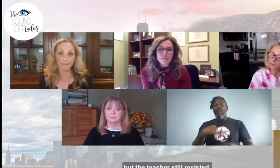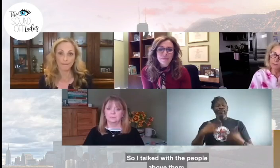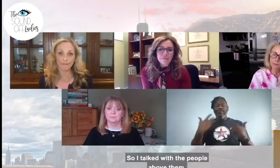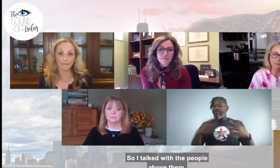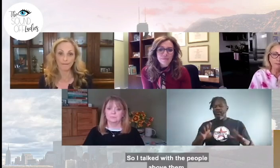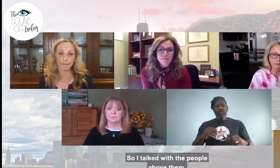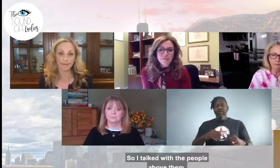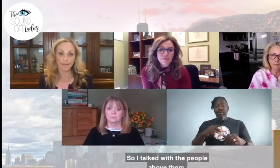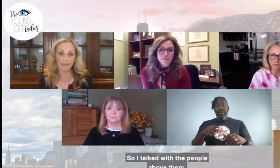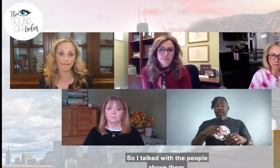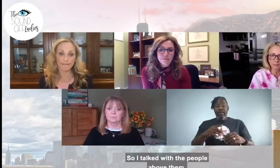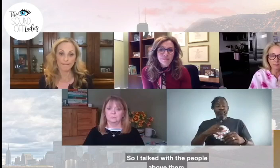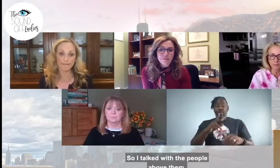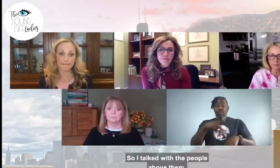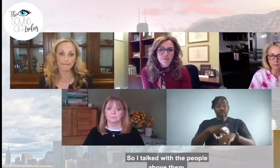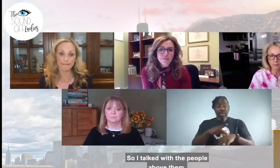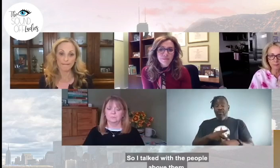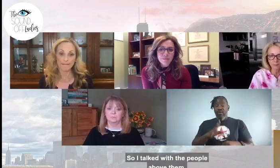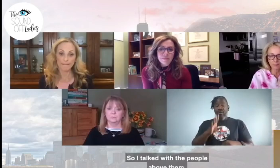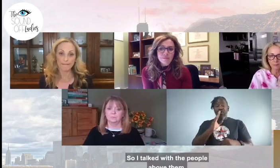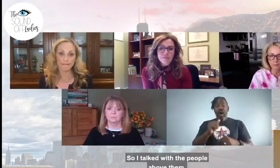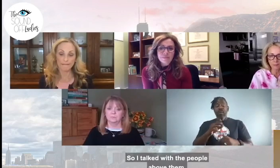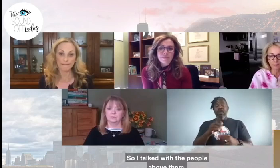principal because he was still resistant.